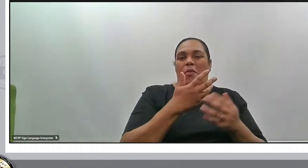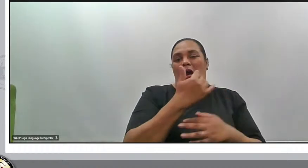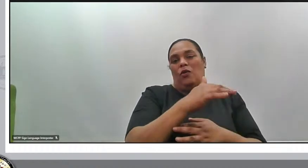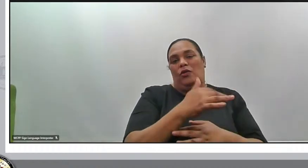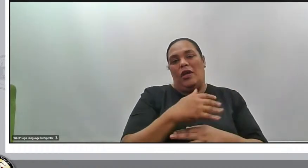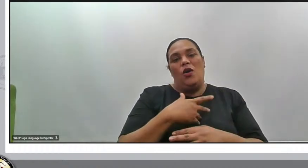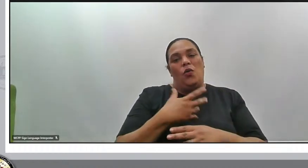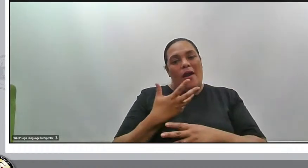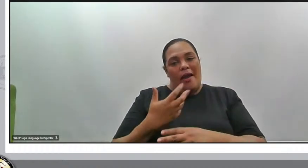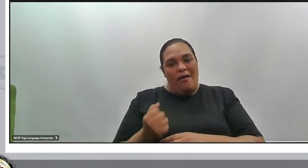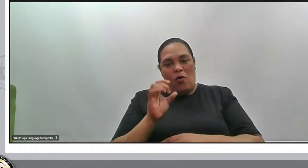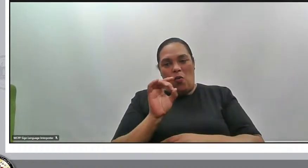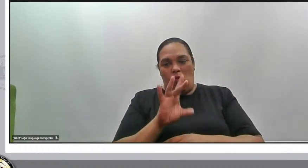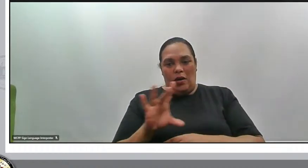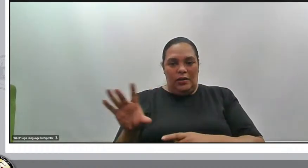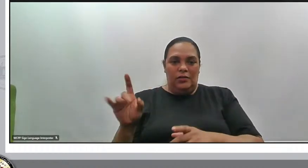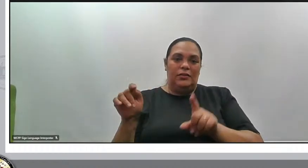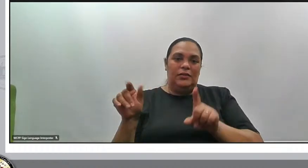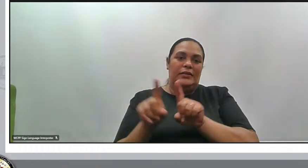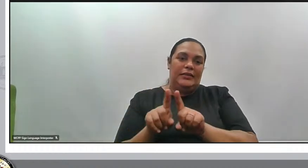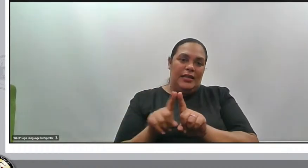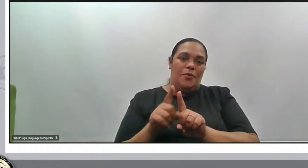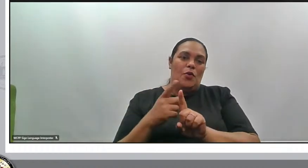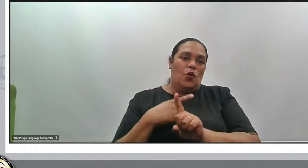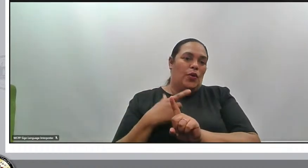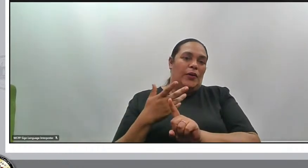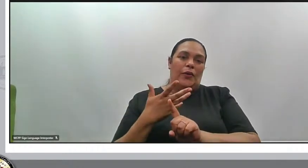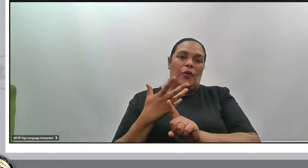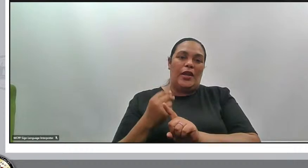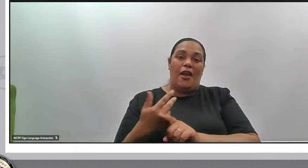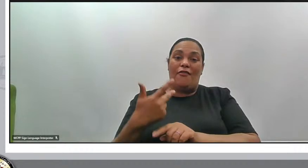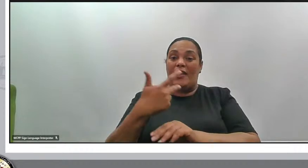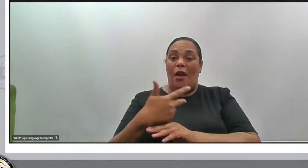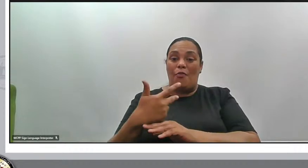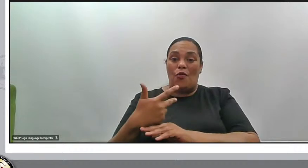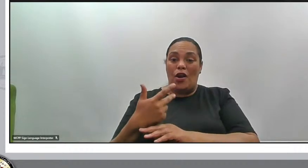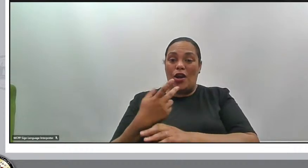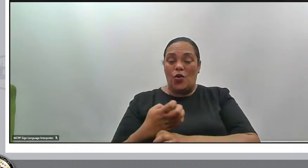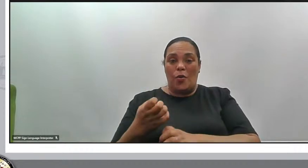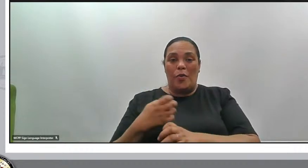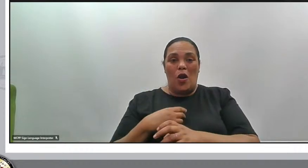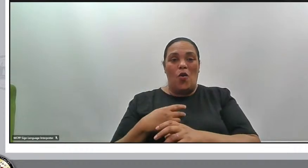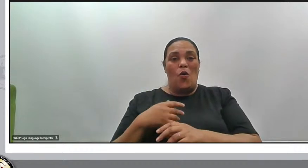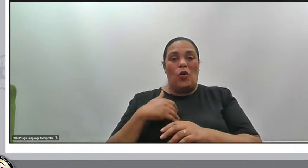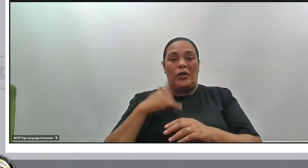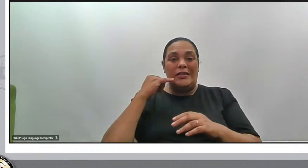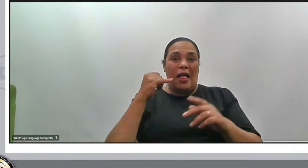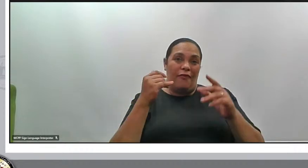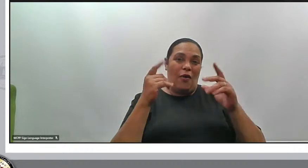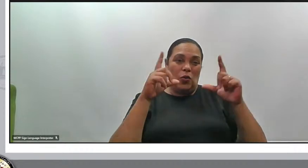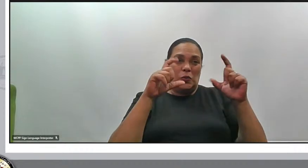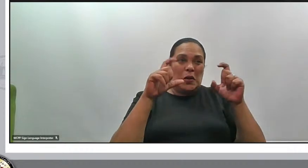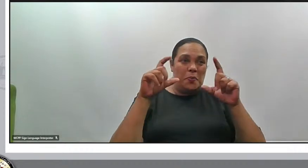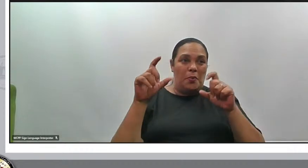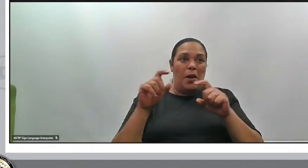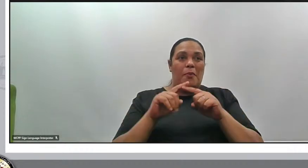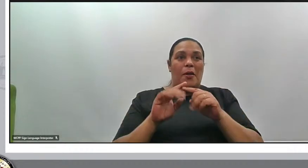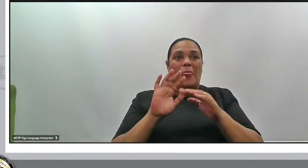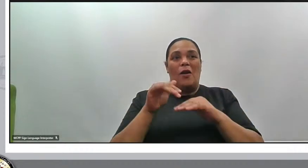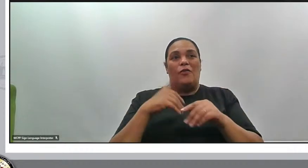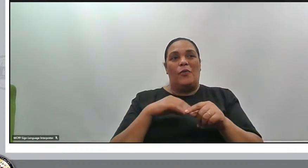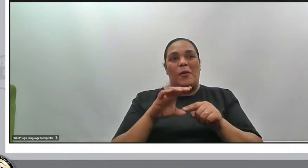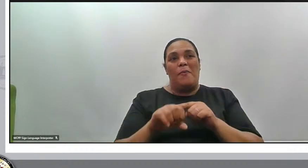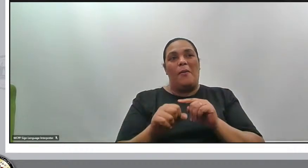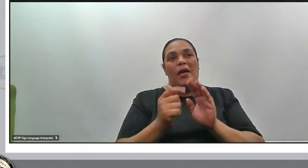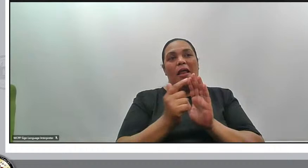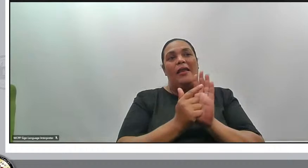entire time. Similarly, we didn't have camera equipment. We took pictures on cell phones, but we found with things like the